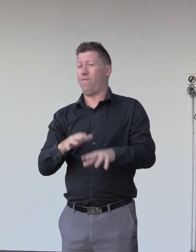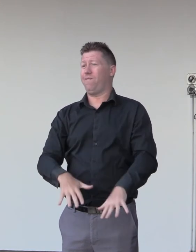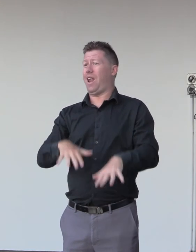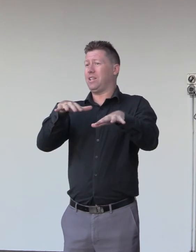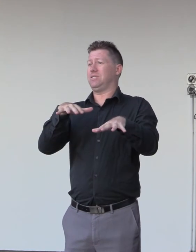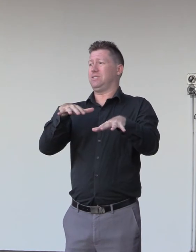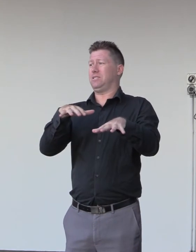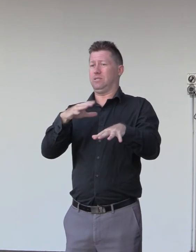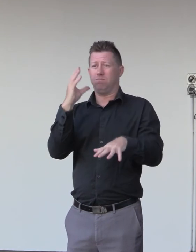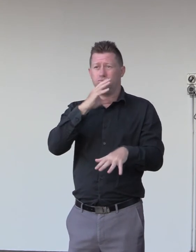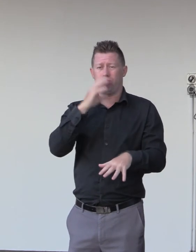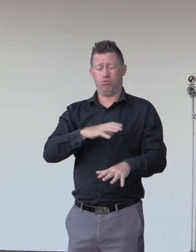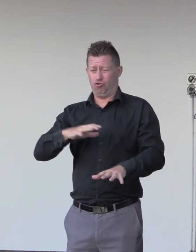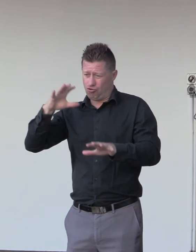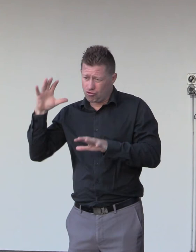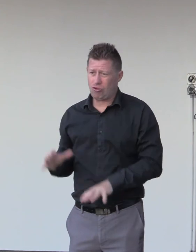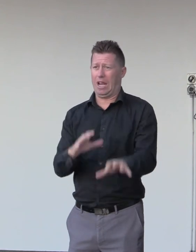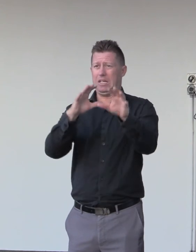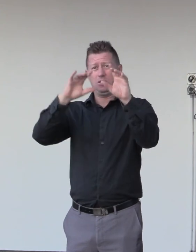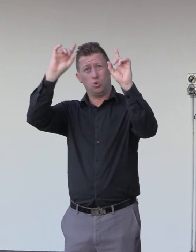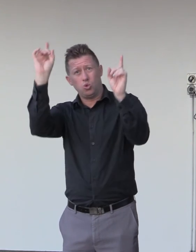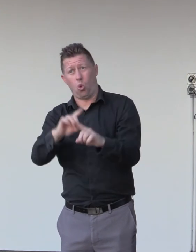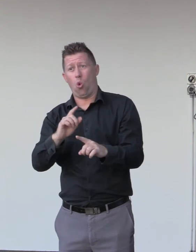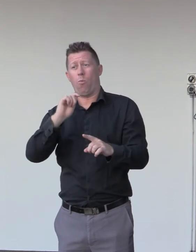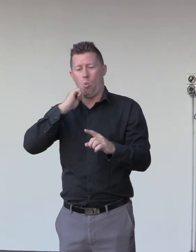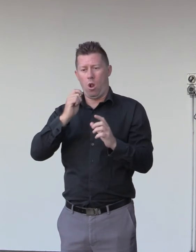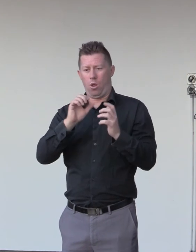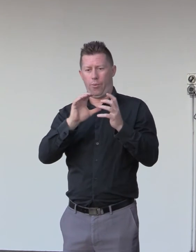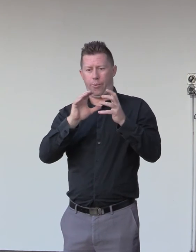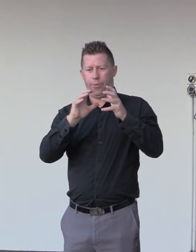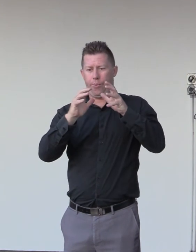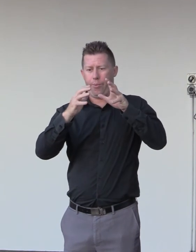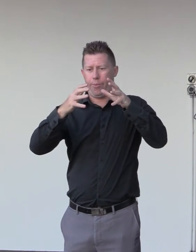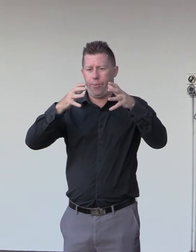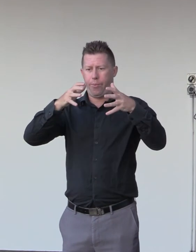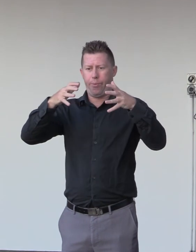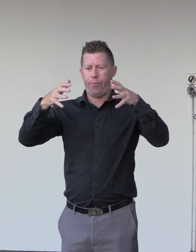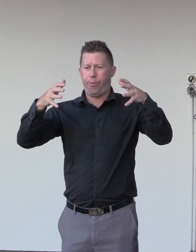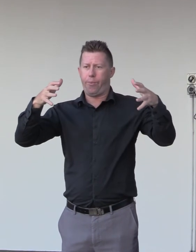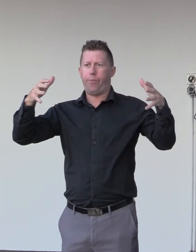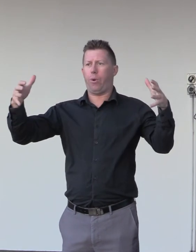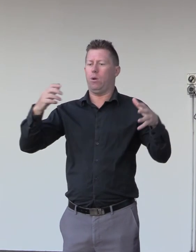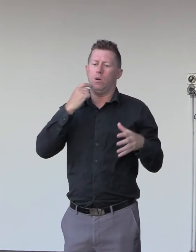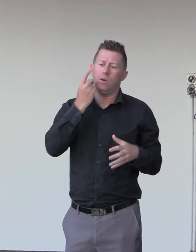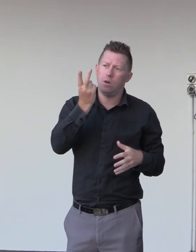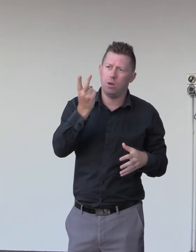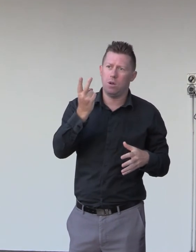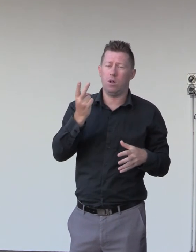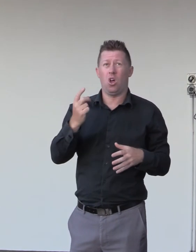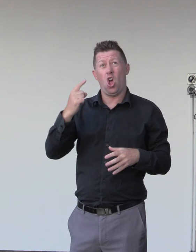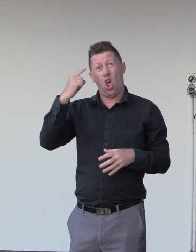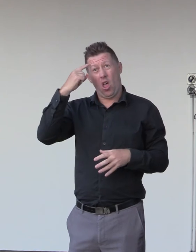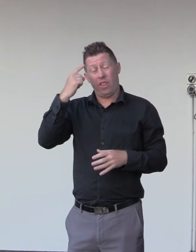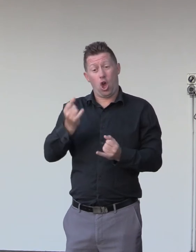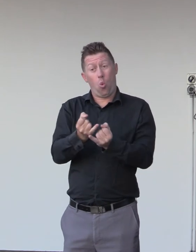the rain and storms which we expect to develop over the next couple of days. The peak of rainfall probably